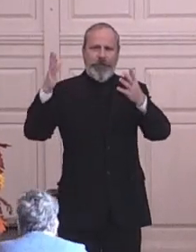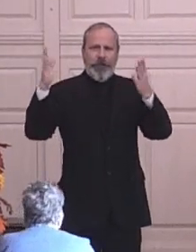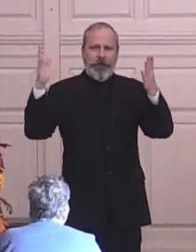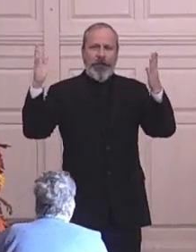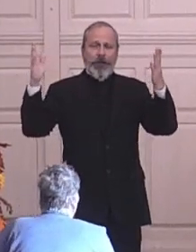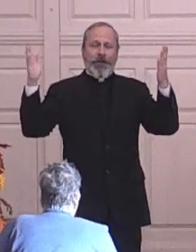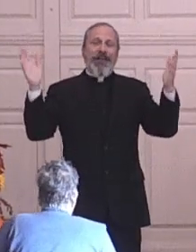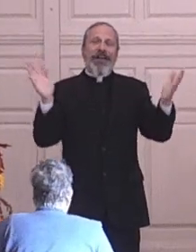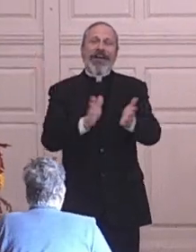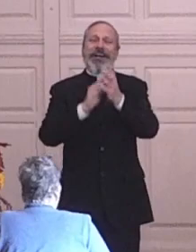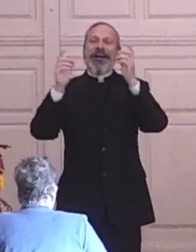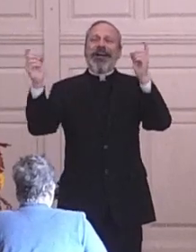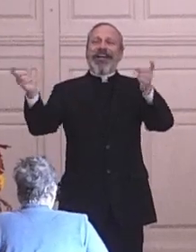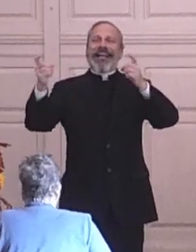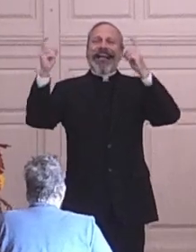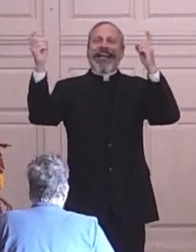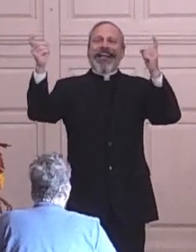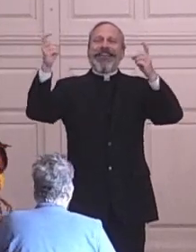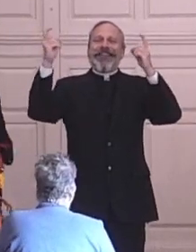Alleluia,